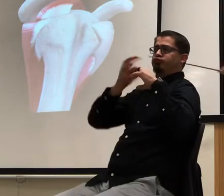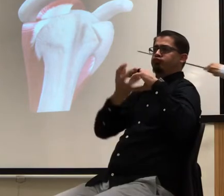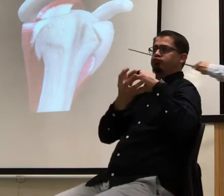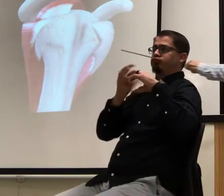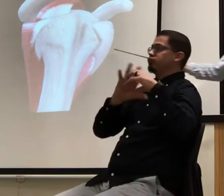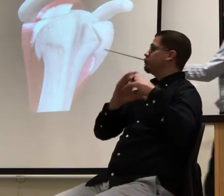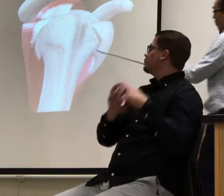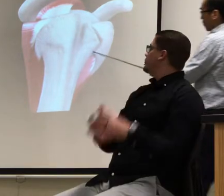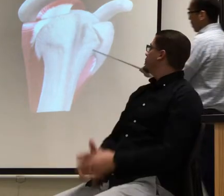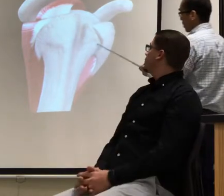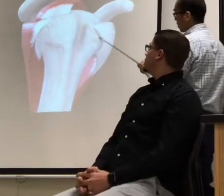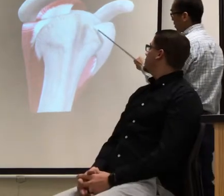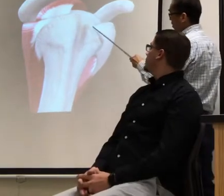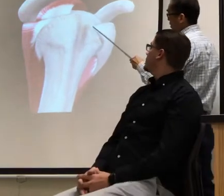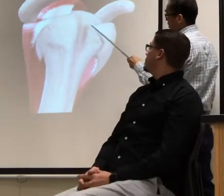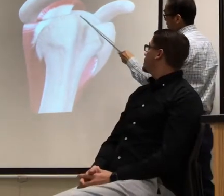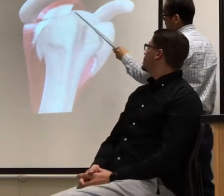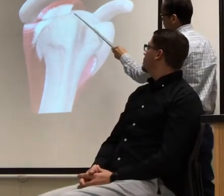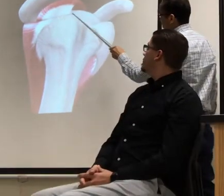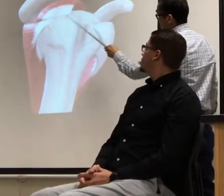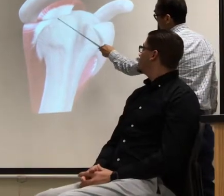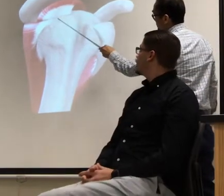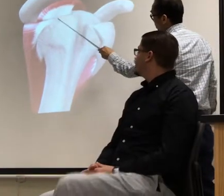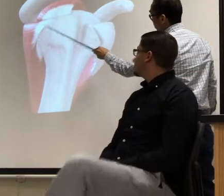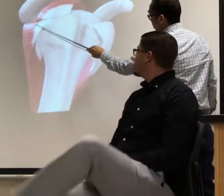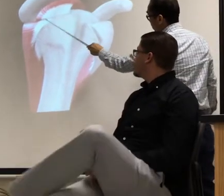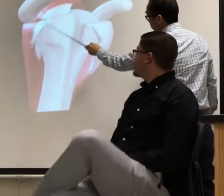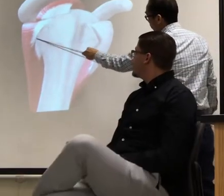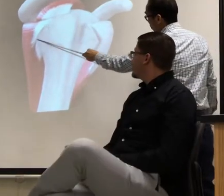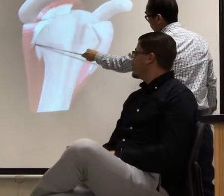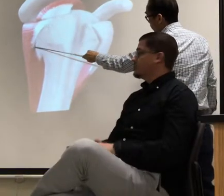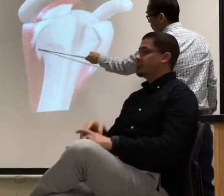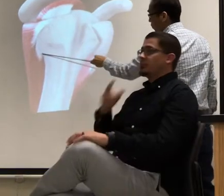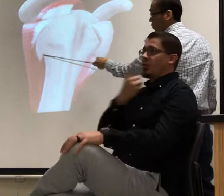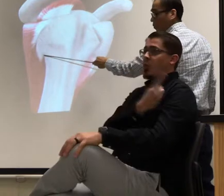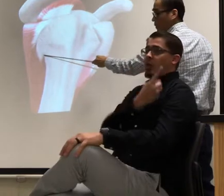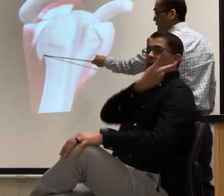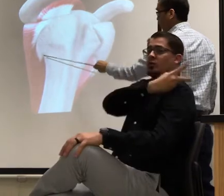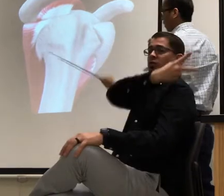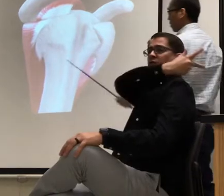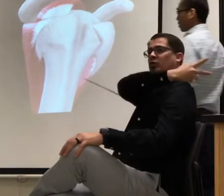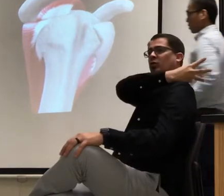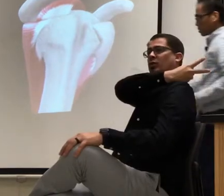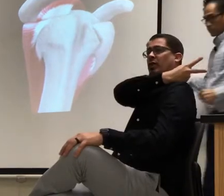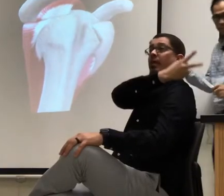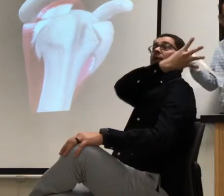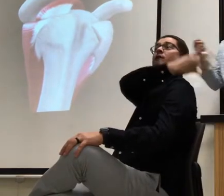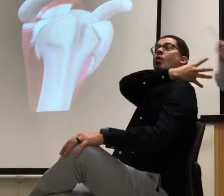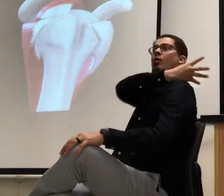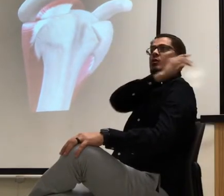is all around here. Here's one on the front. There's a second one, third one, there's a fourth one back there.